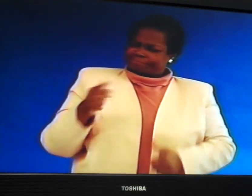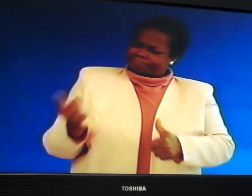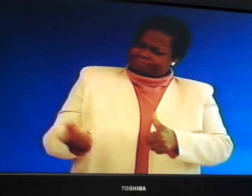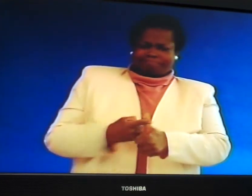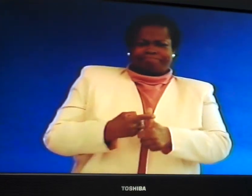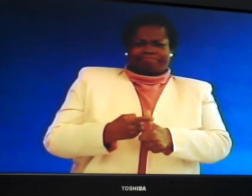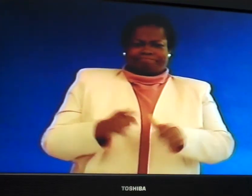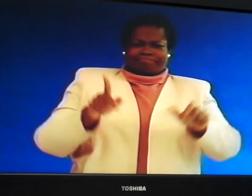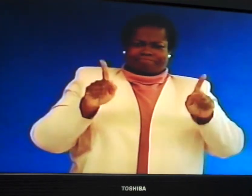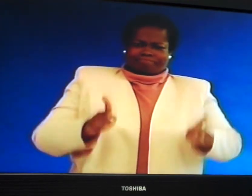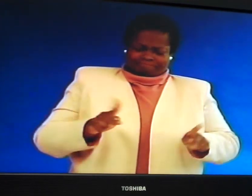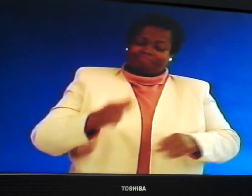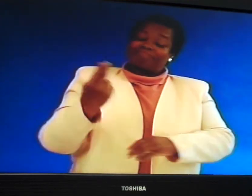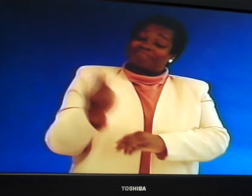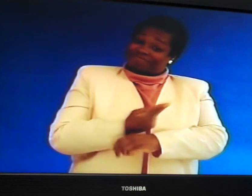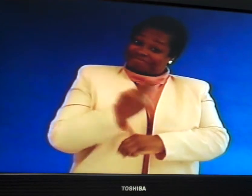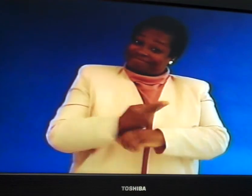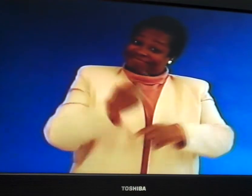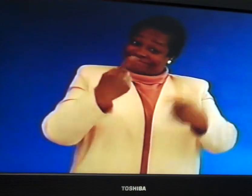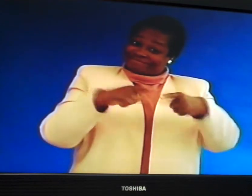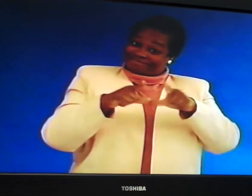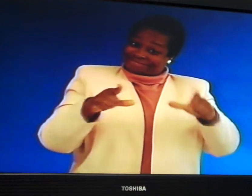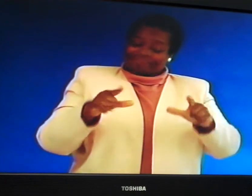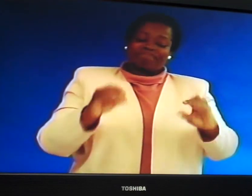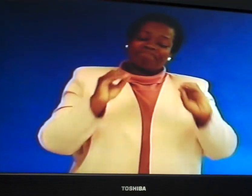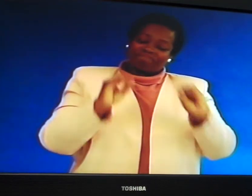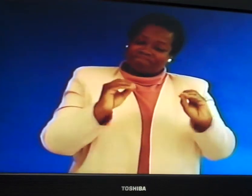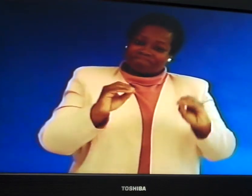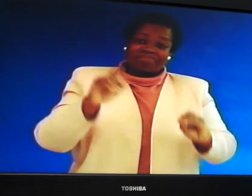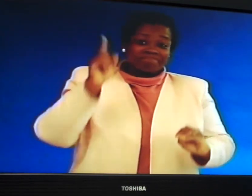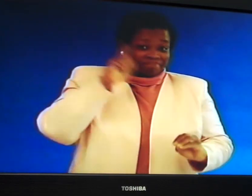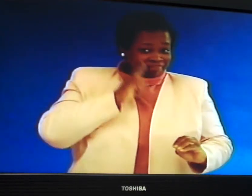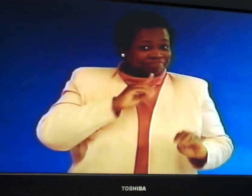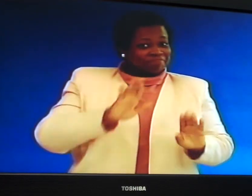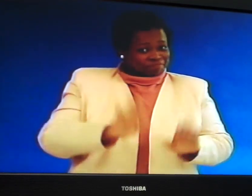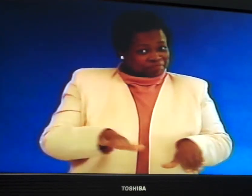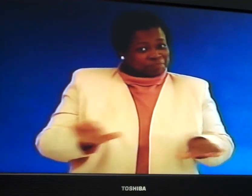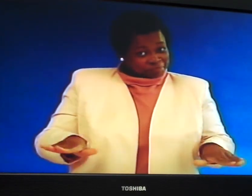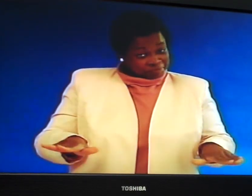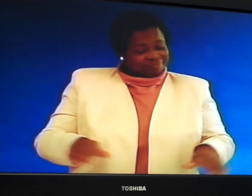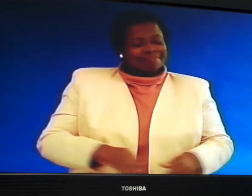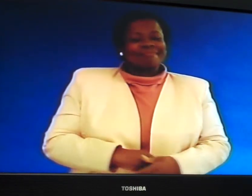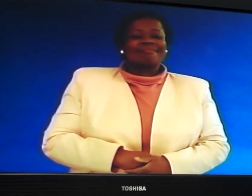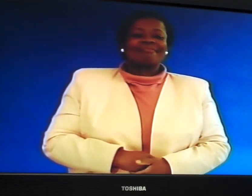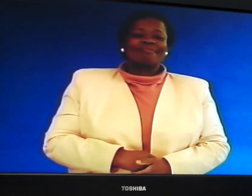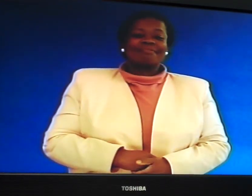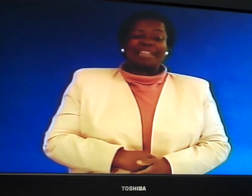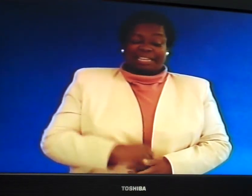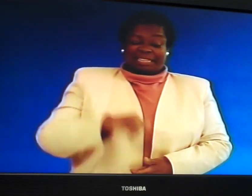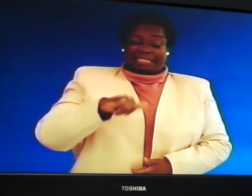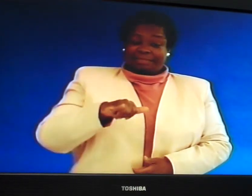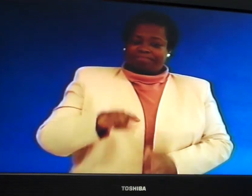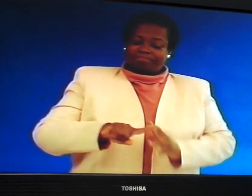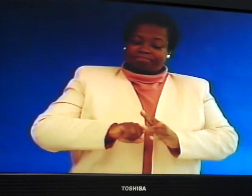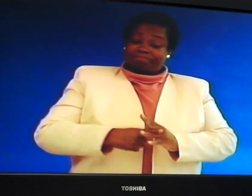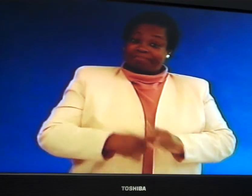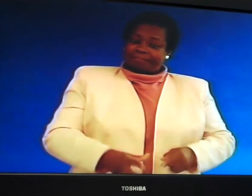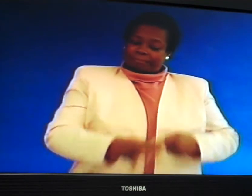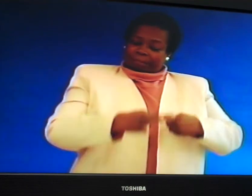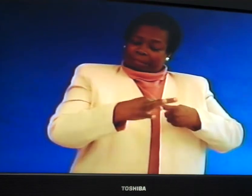His name is Abe de Aleppi. He had deaf children.